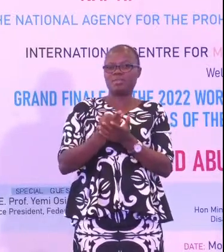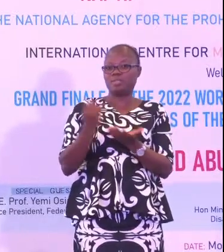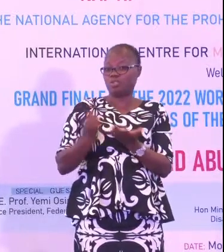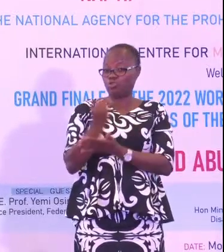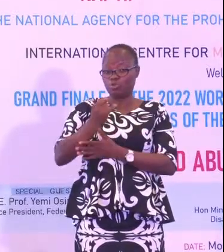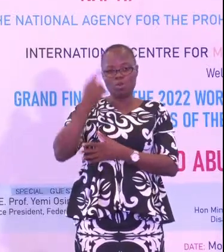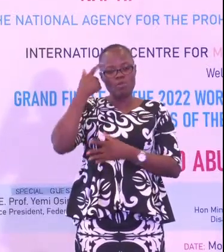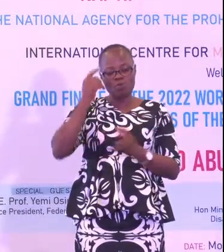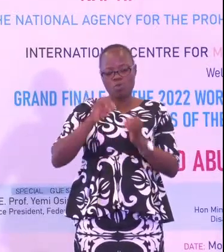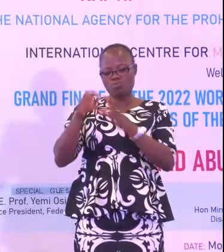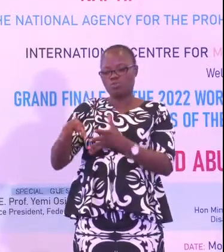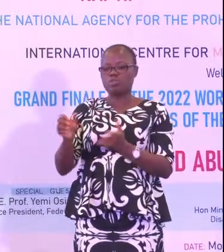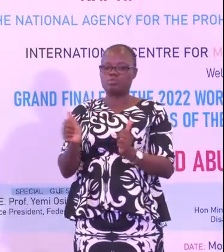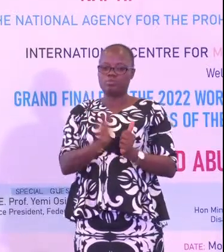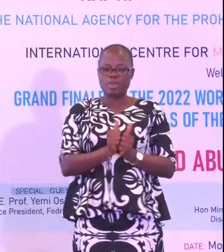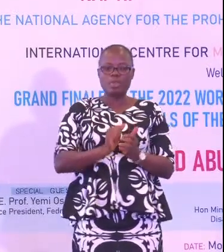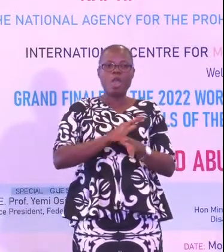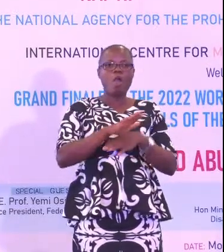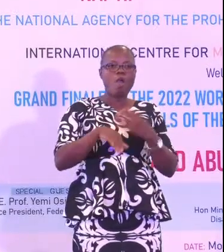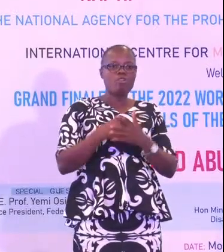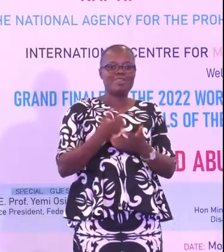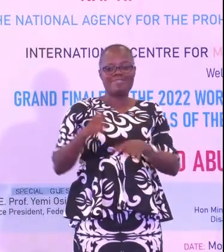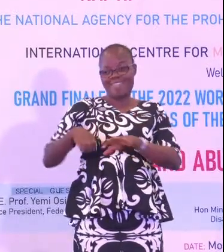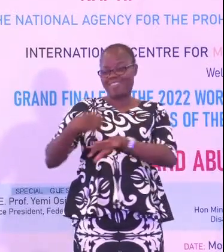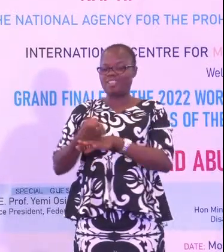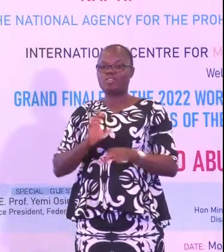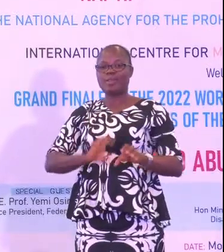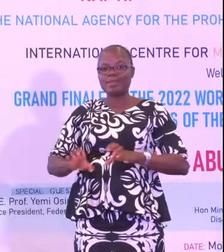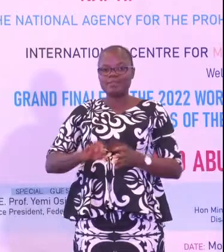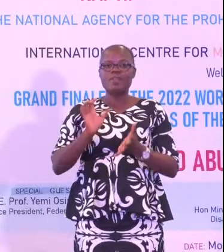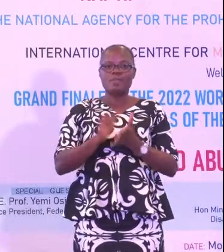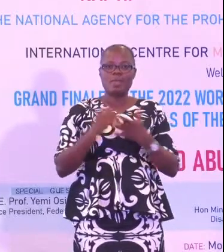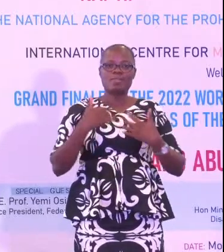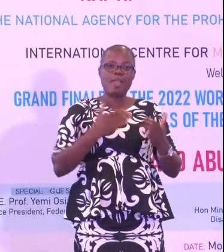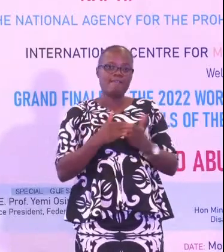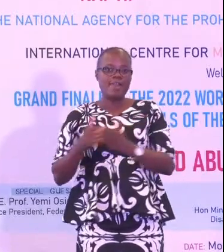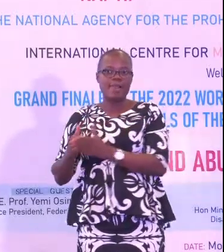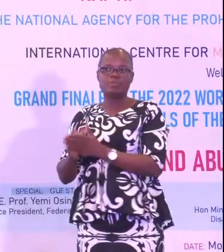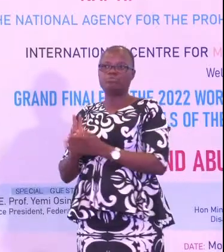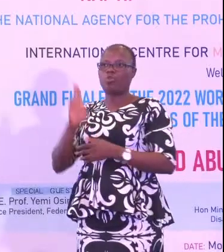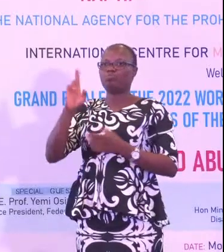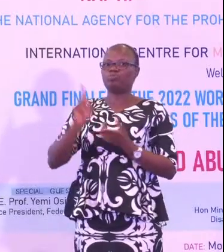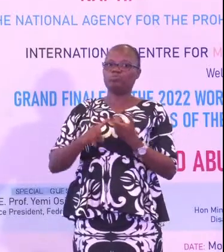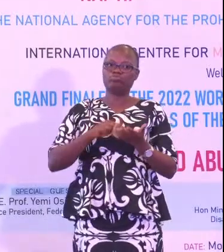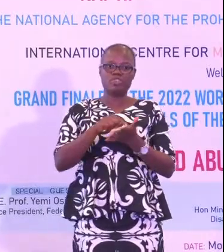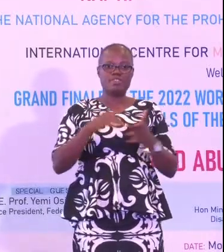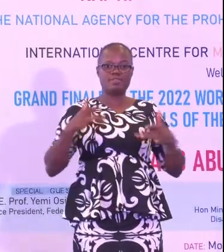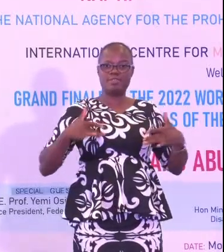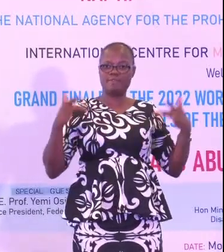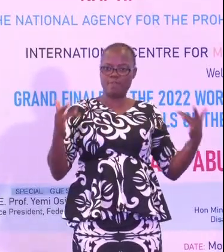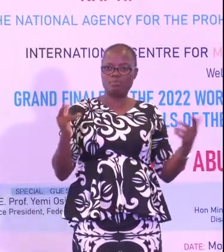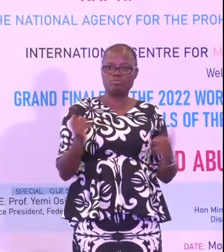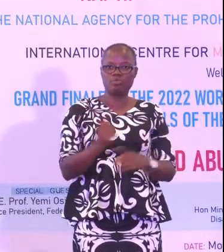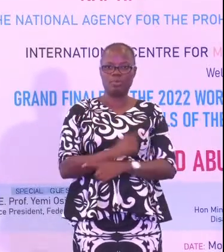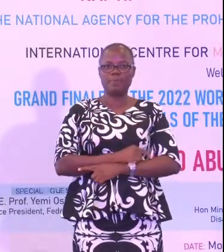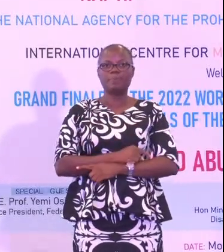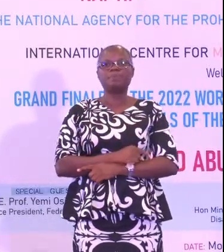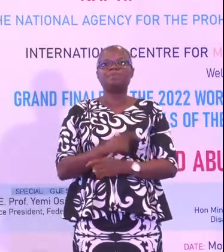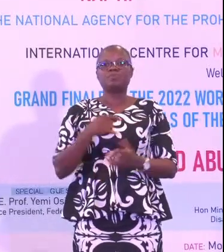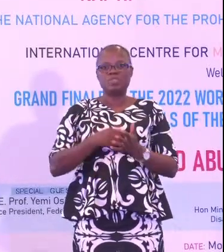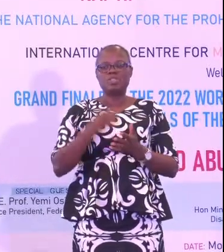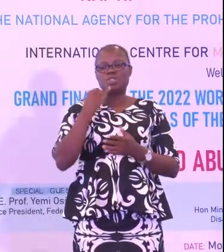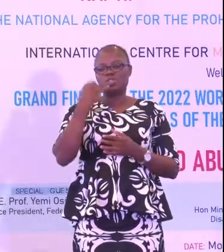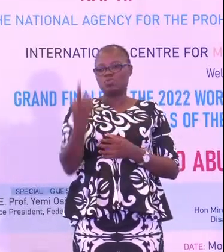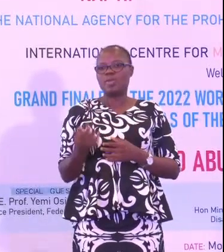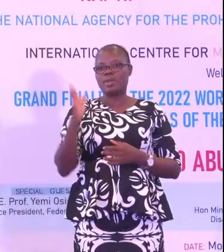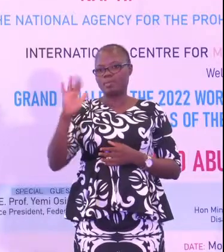putting together all those engaging activities that had led up to this event today. It is only